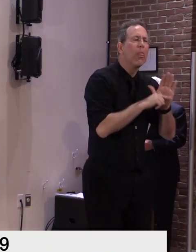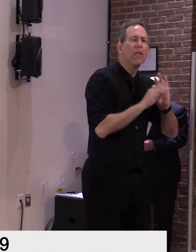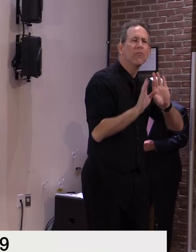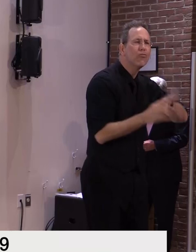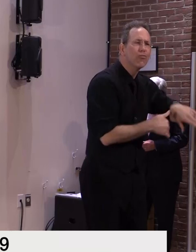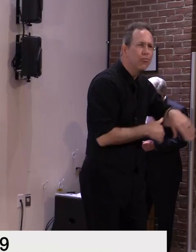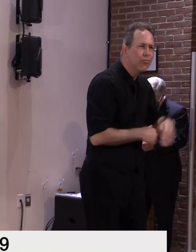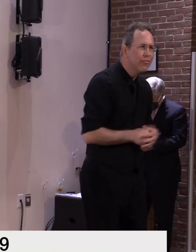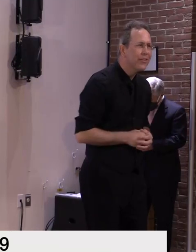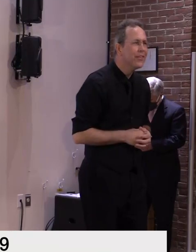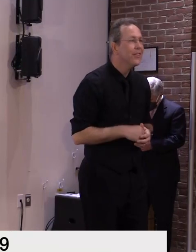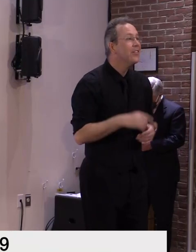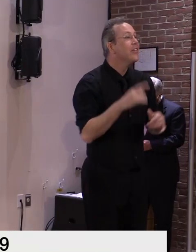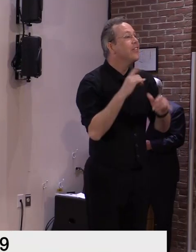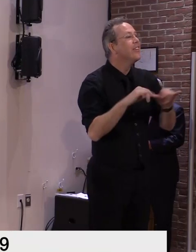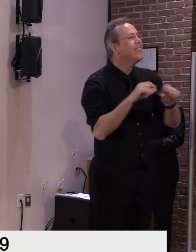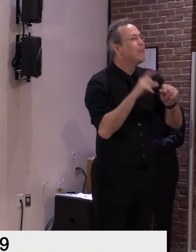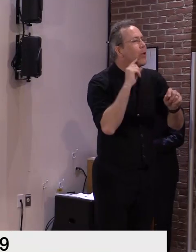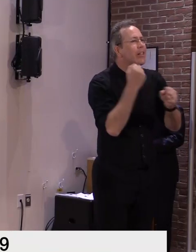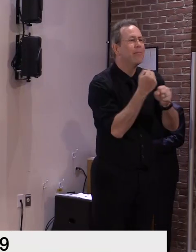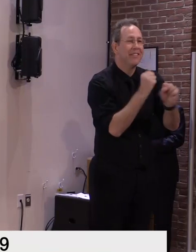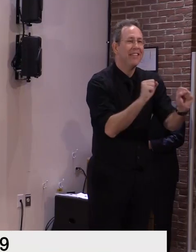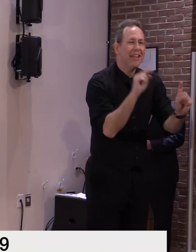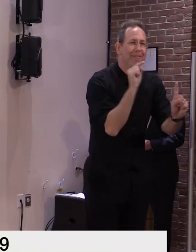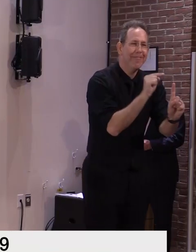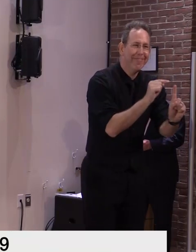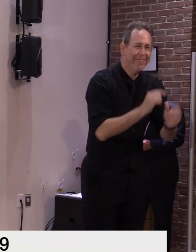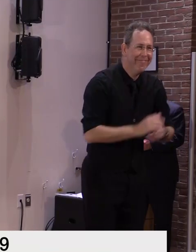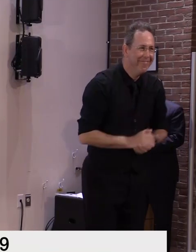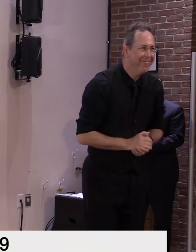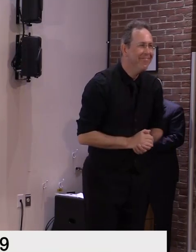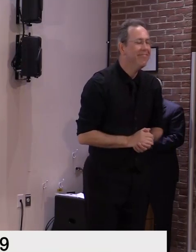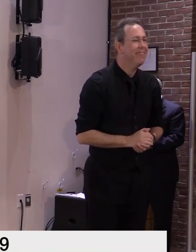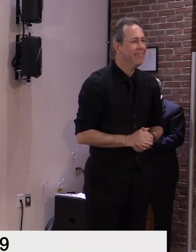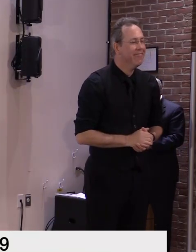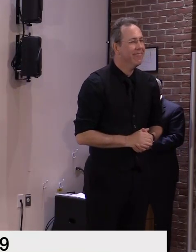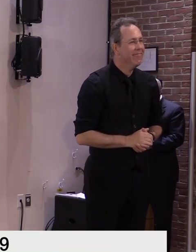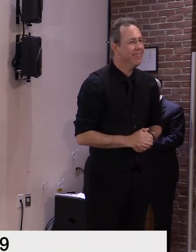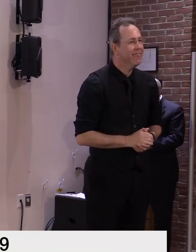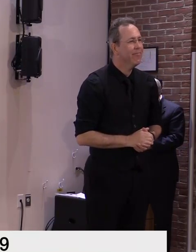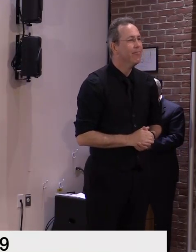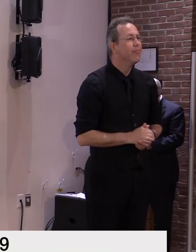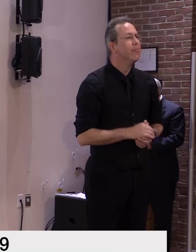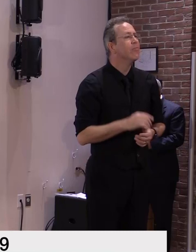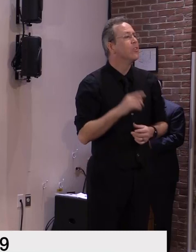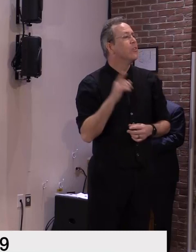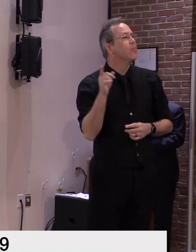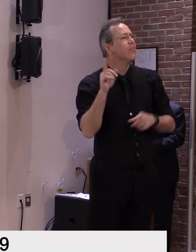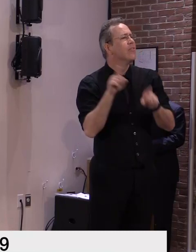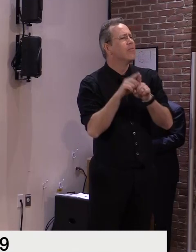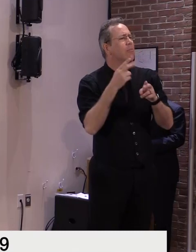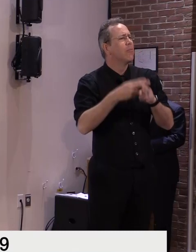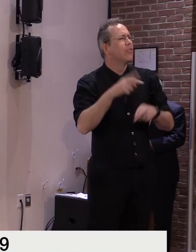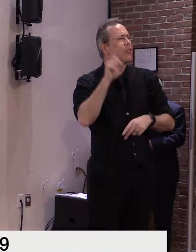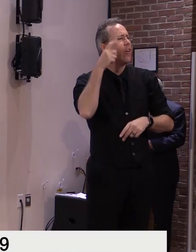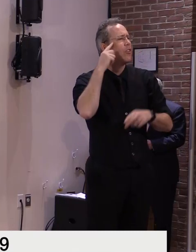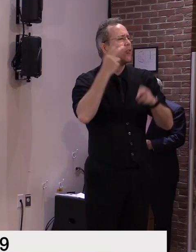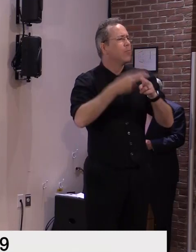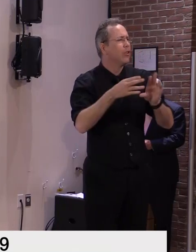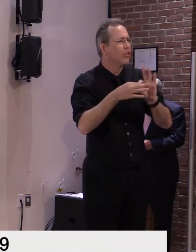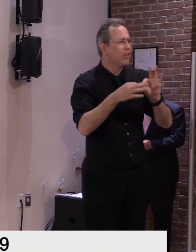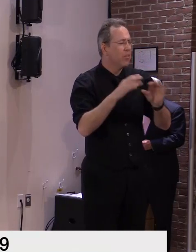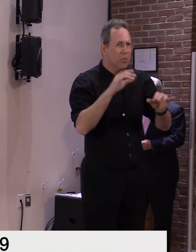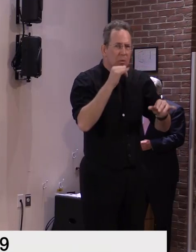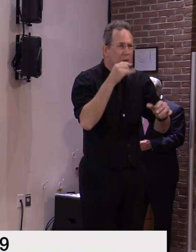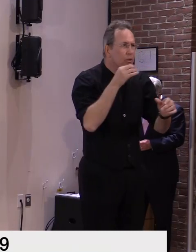staying safe in the coming months. As Governor Scott noted, we believe this summer is a critical